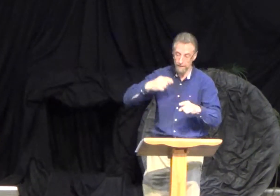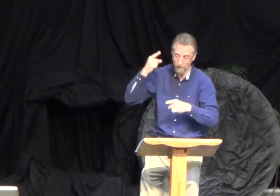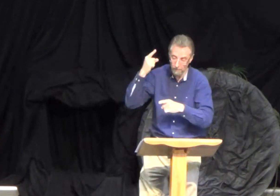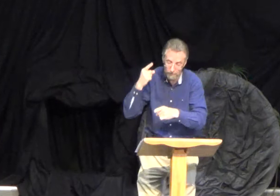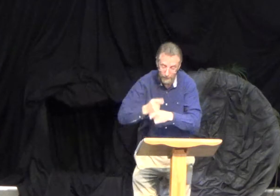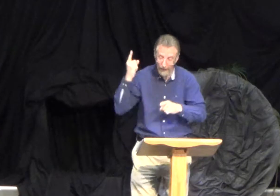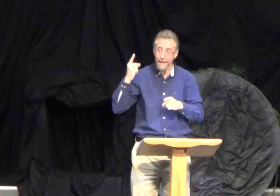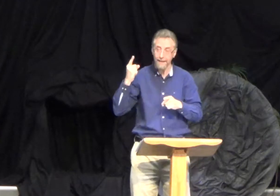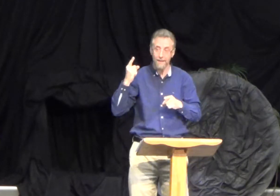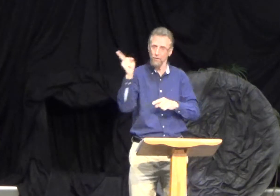the noble.